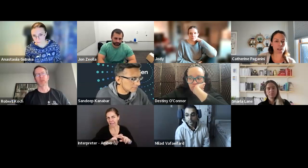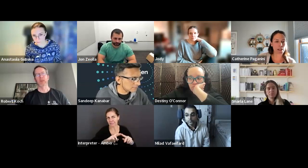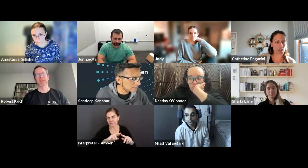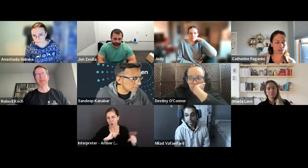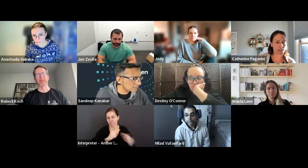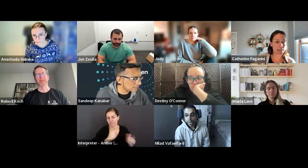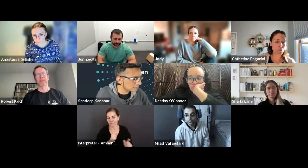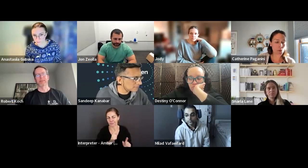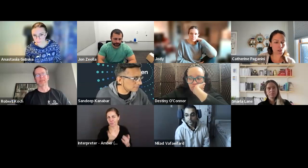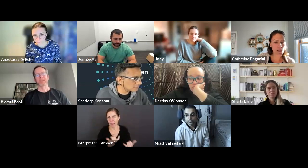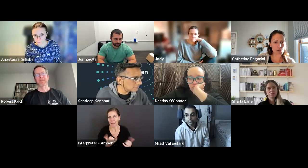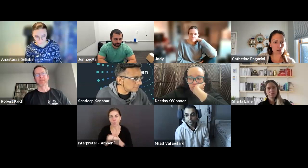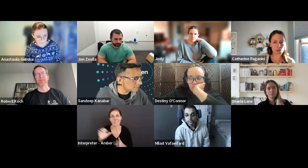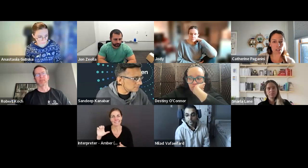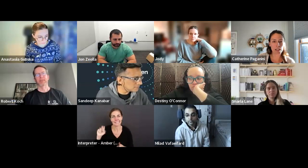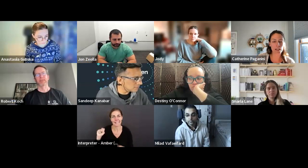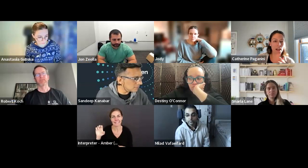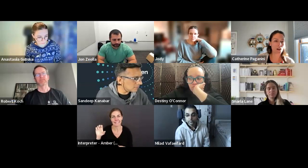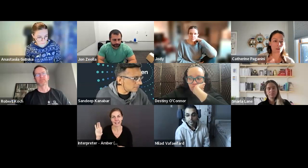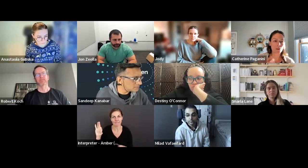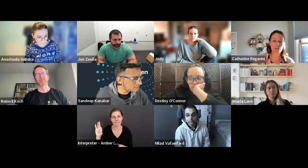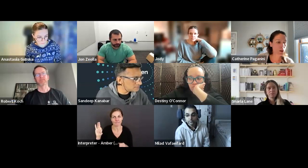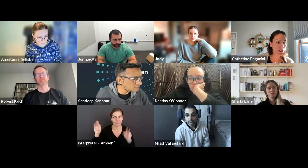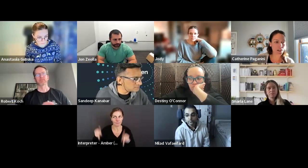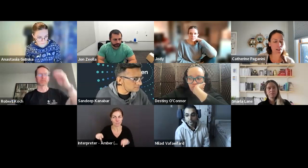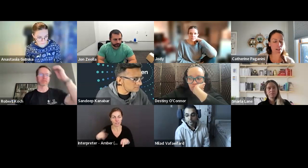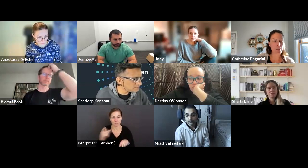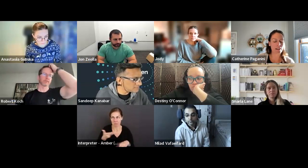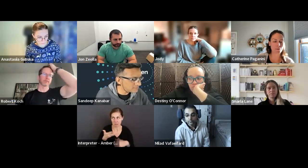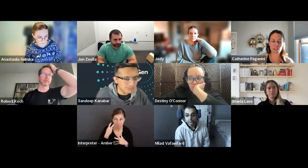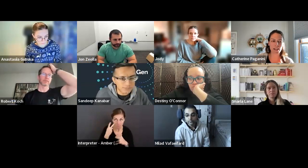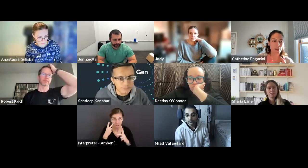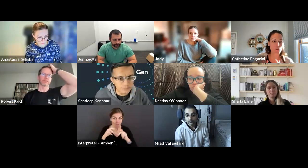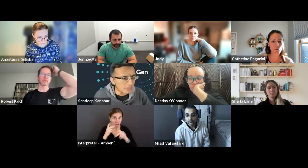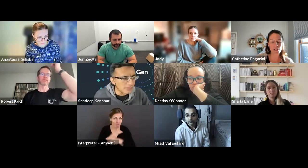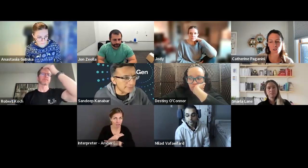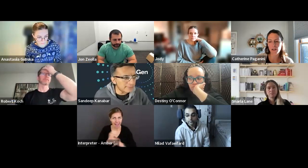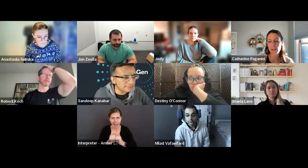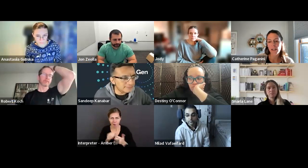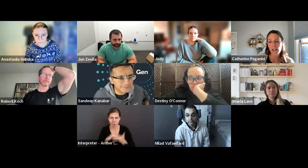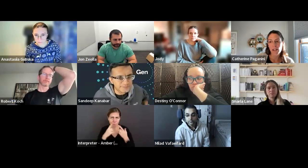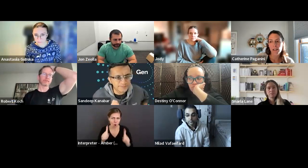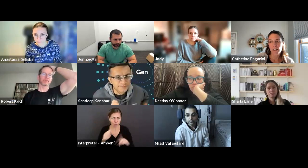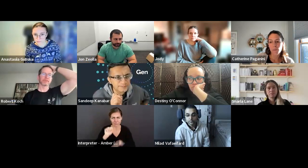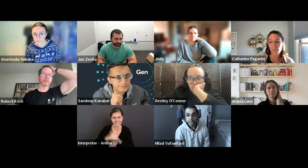DM with the CNCF person to just see like how does it work, setting up the tools and